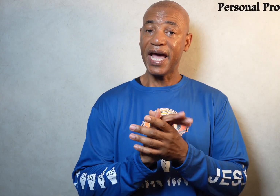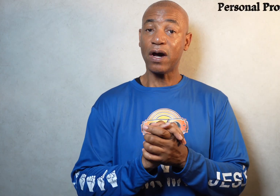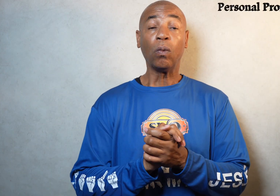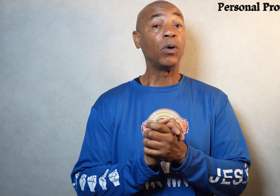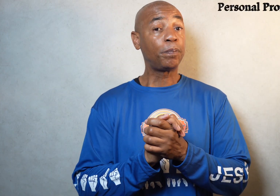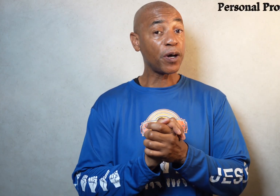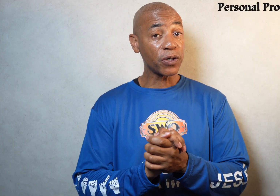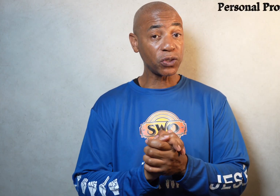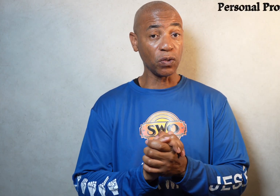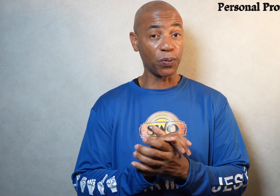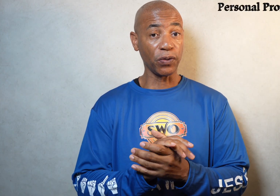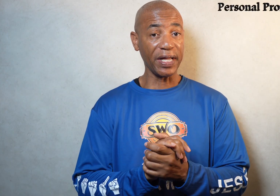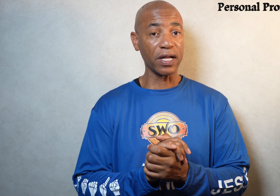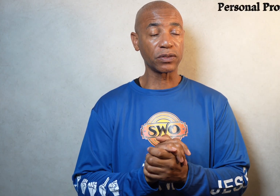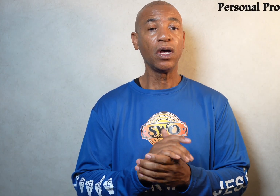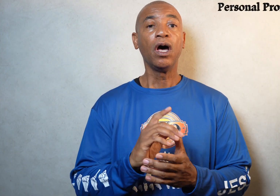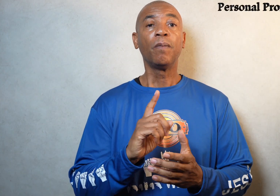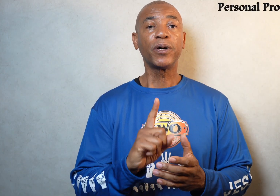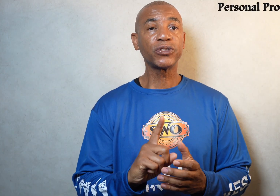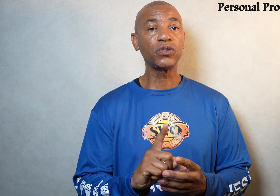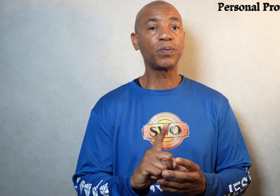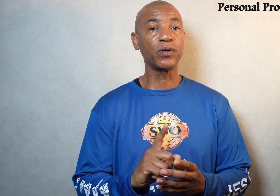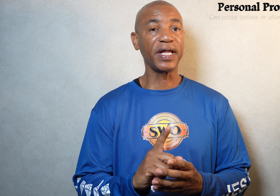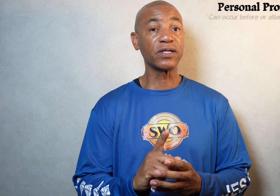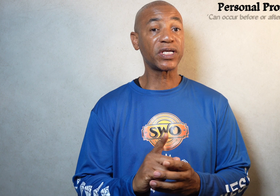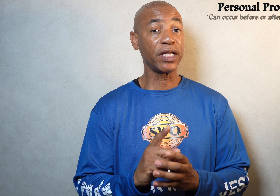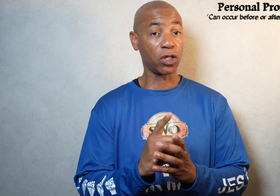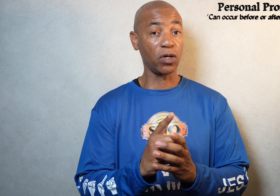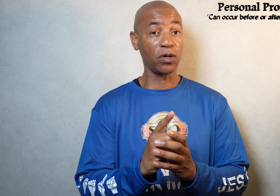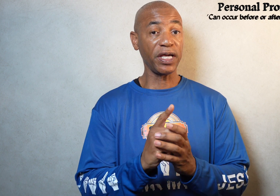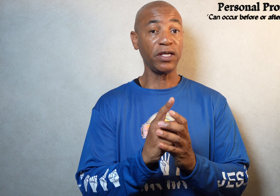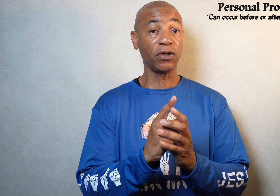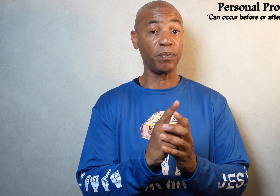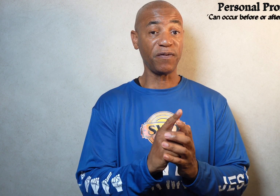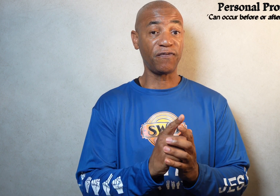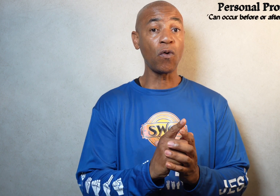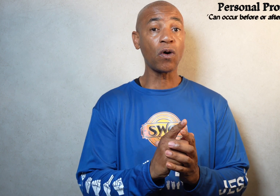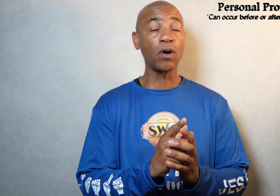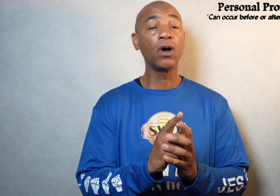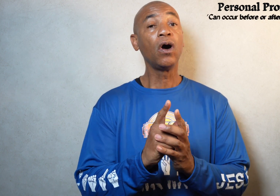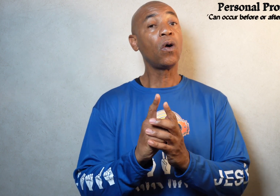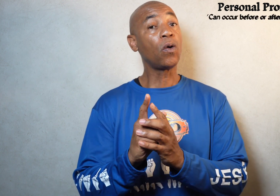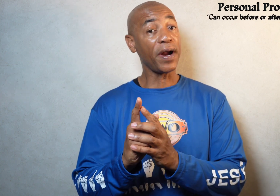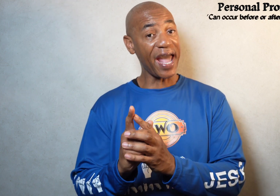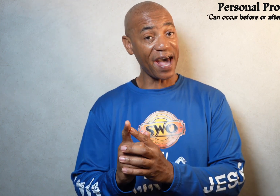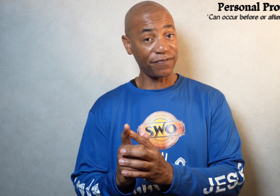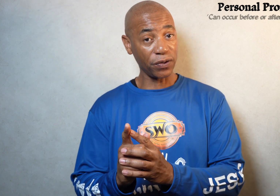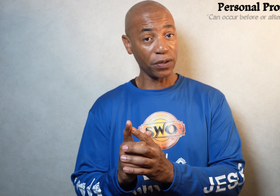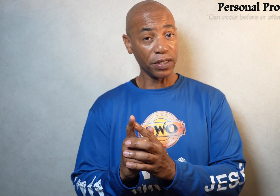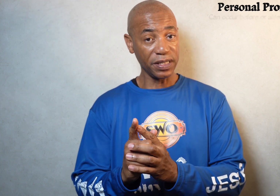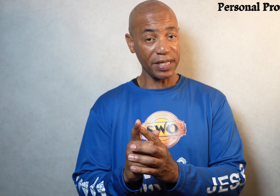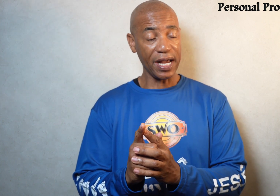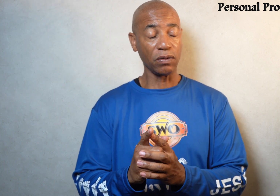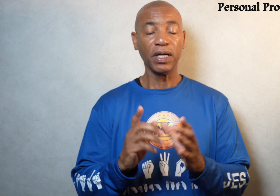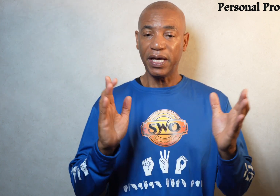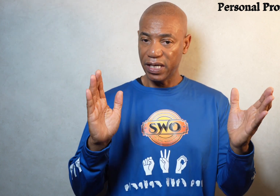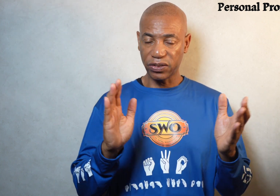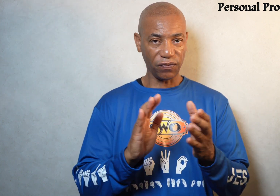Now, with personal pronouns can occur either before or after the noun. Here's a